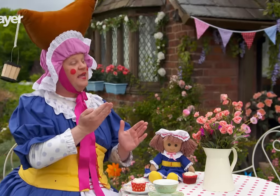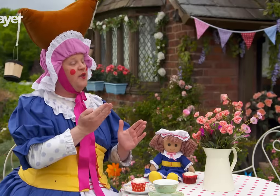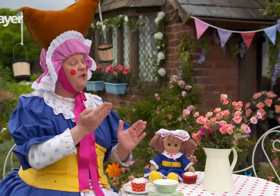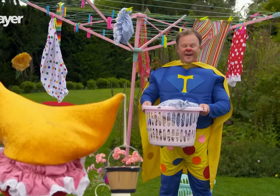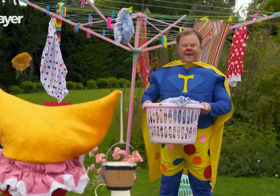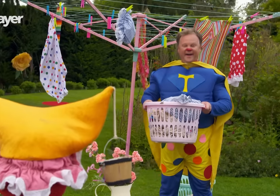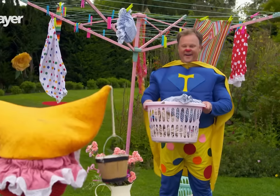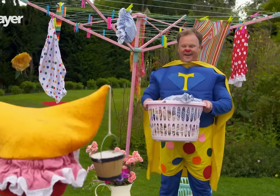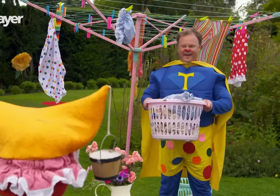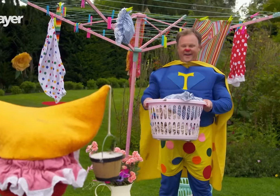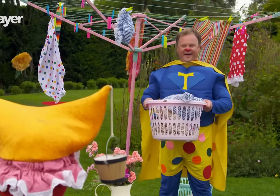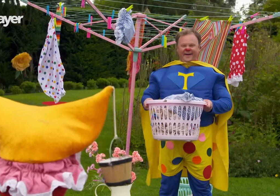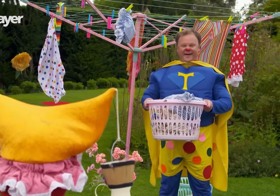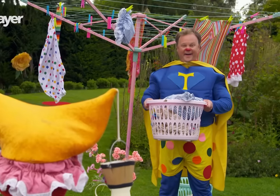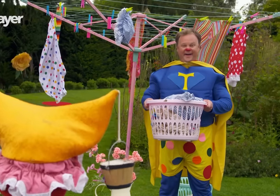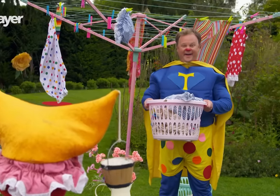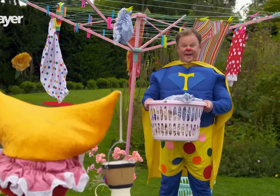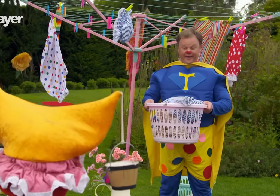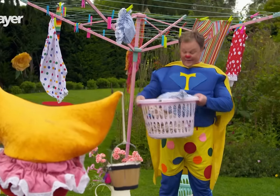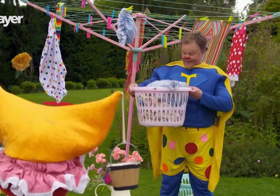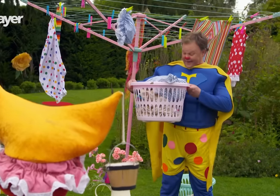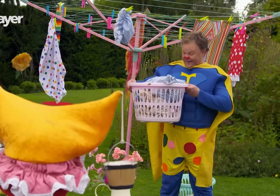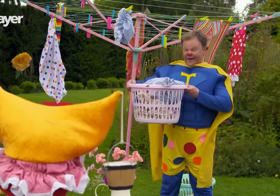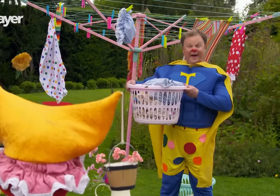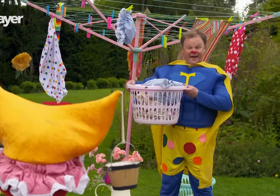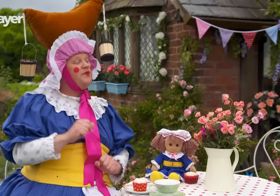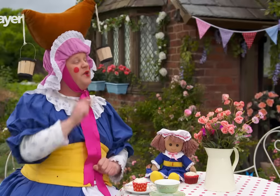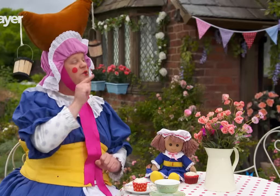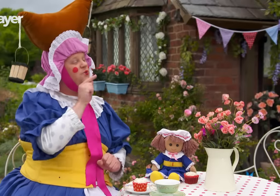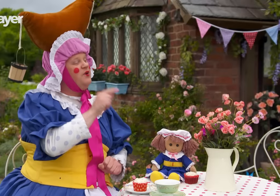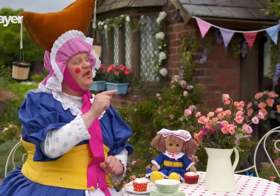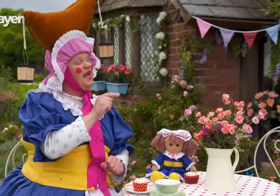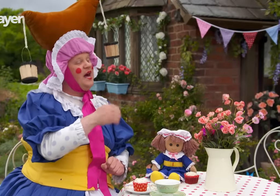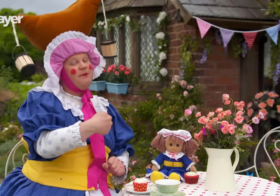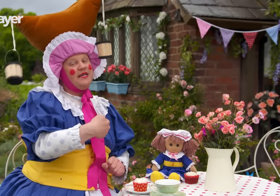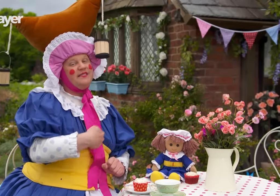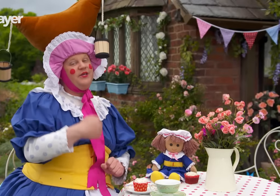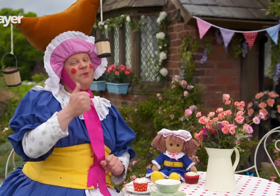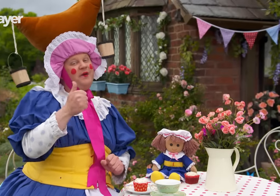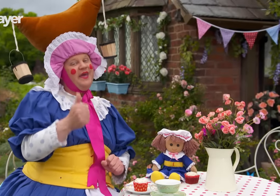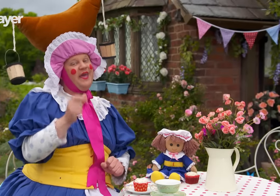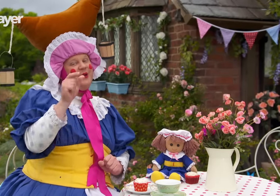you. And you've taken my washing in. Hooray! You really are my superhero.